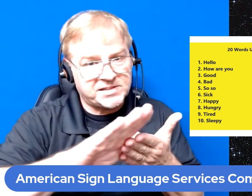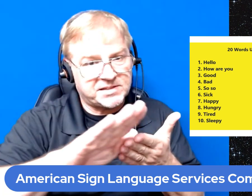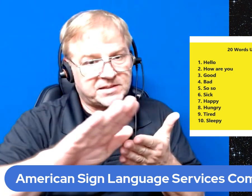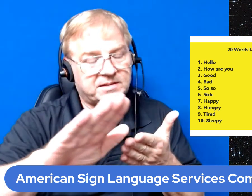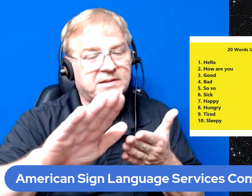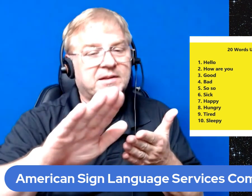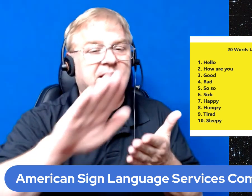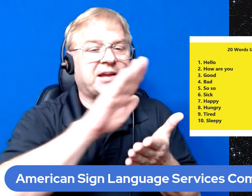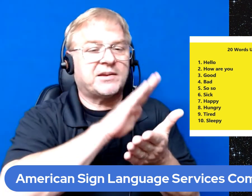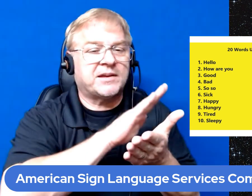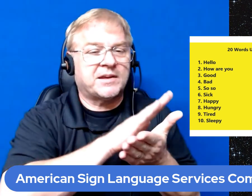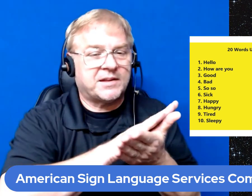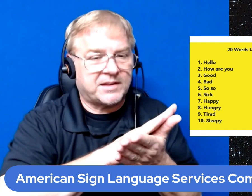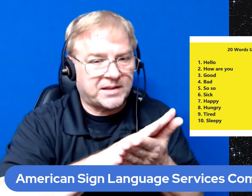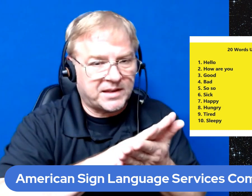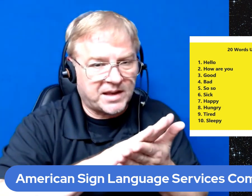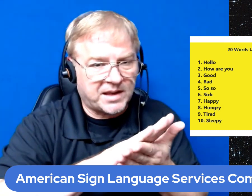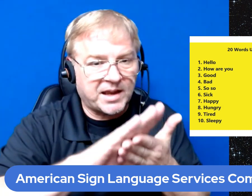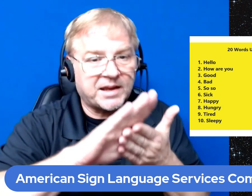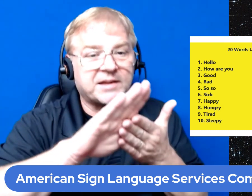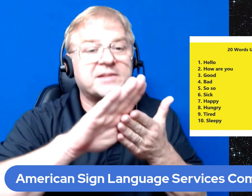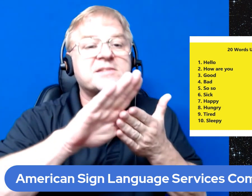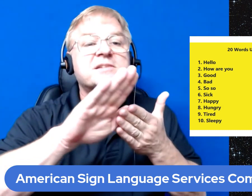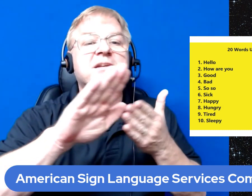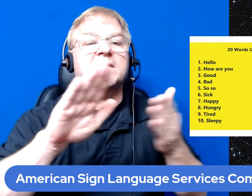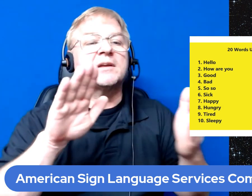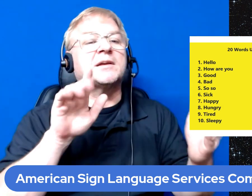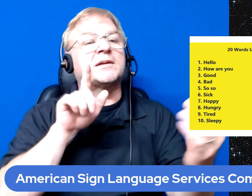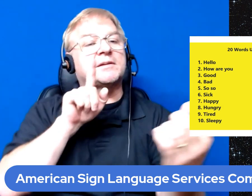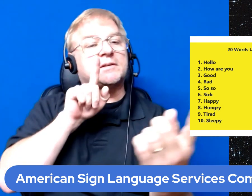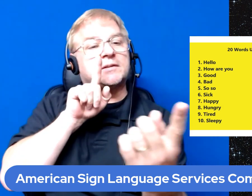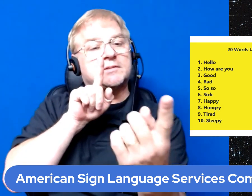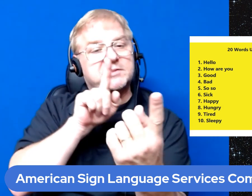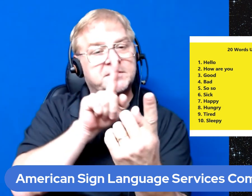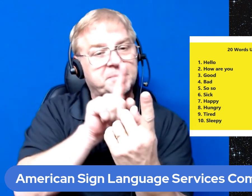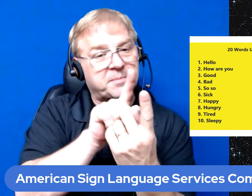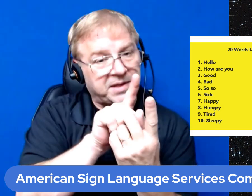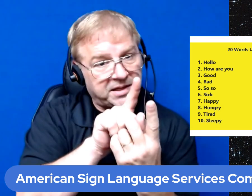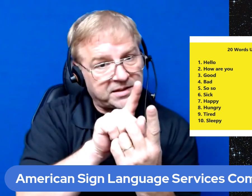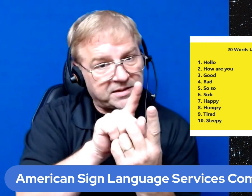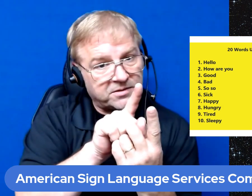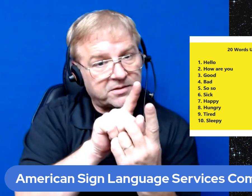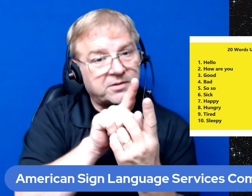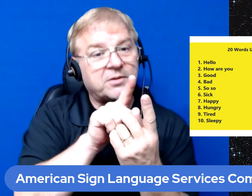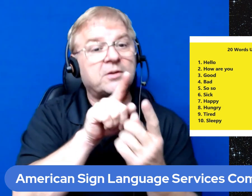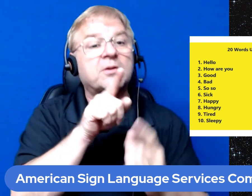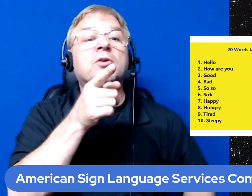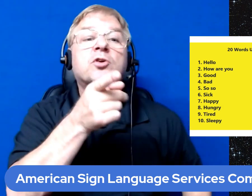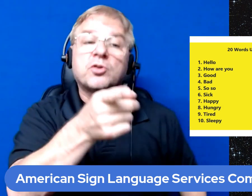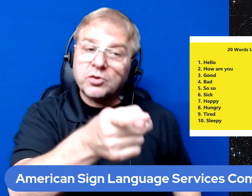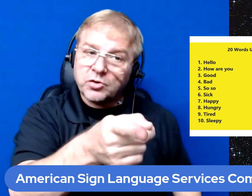Nice, like nice to meet